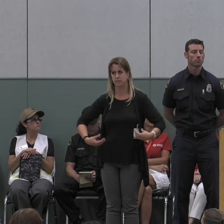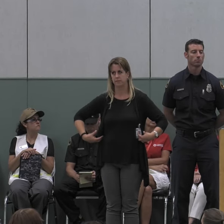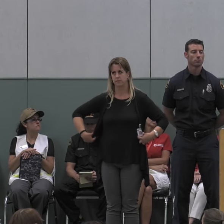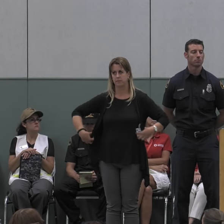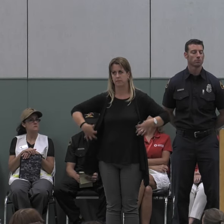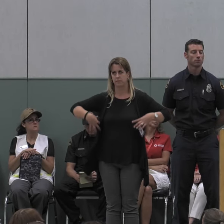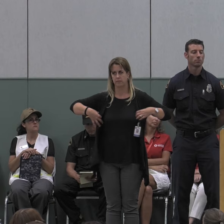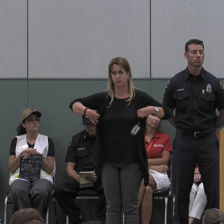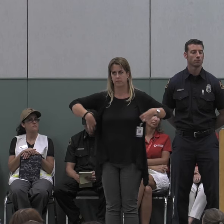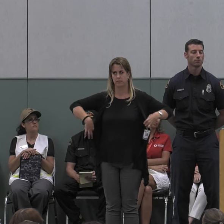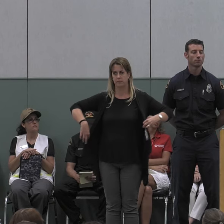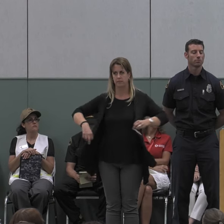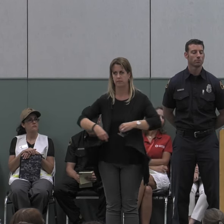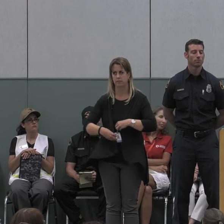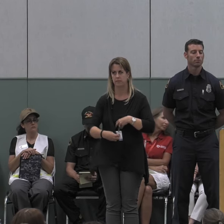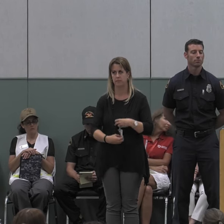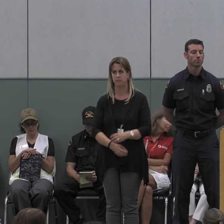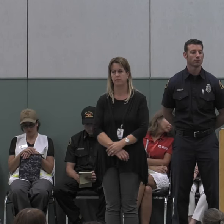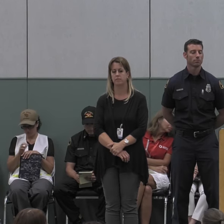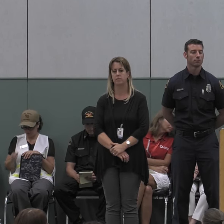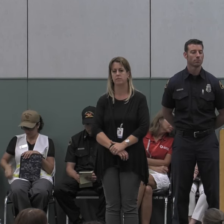agua, hay